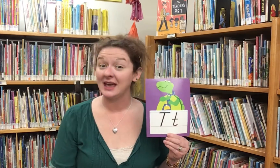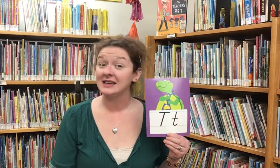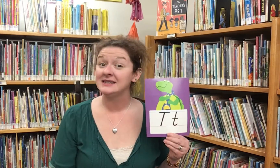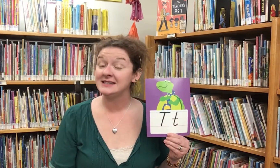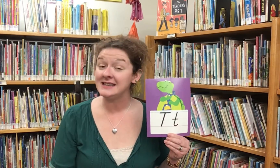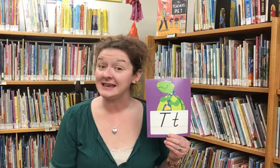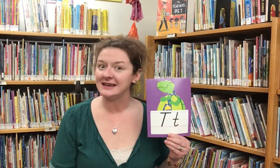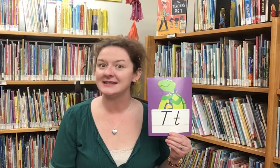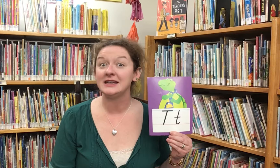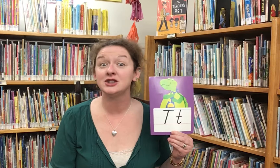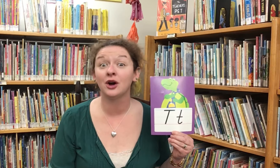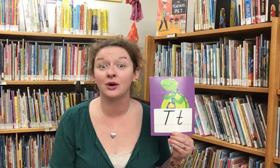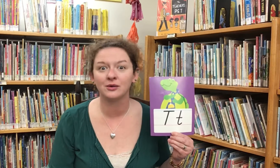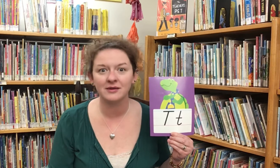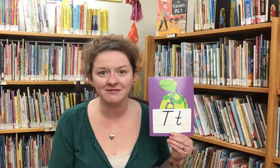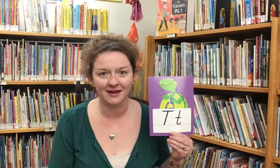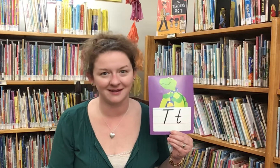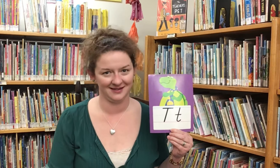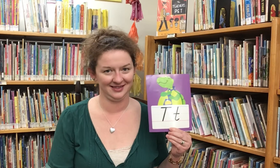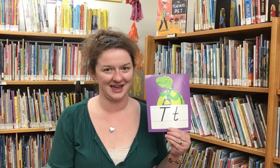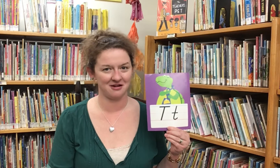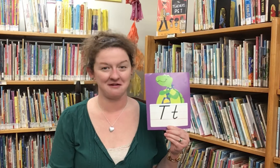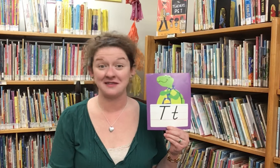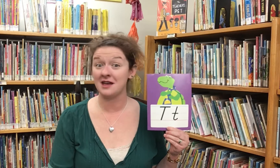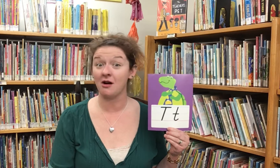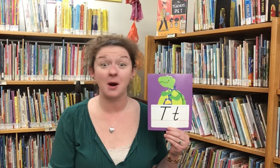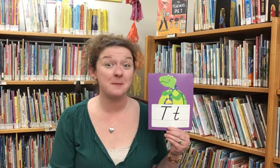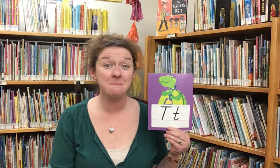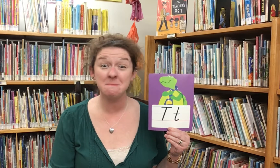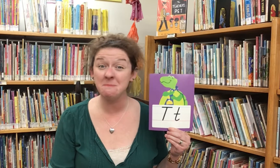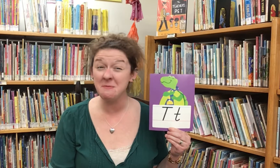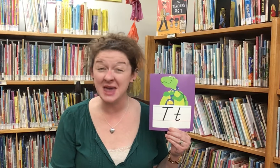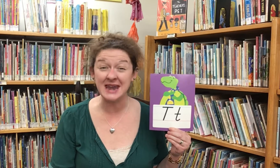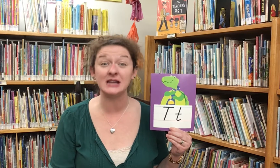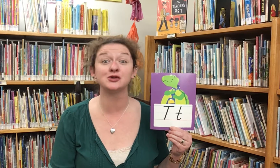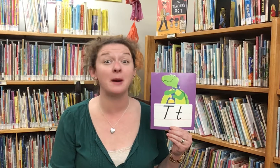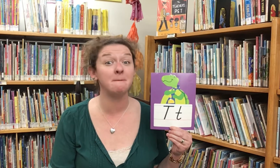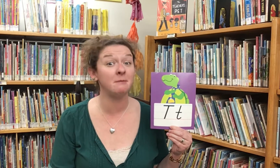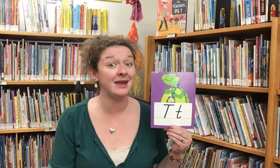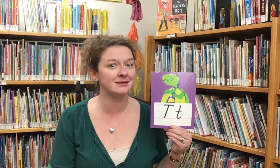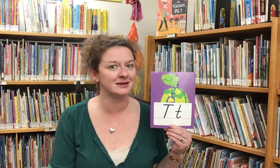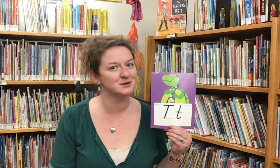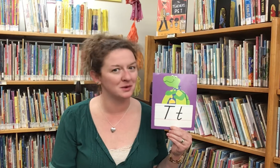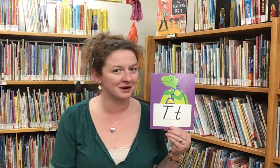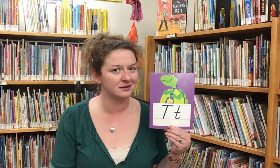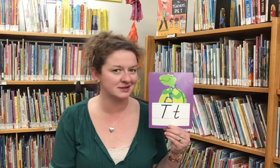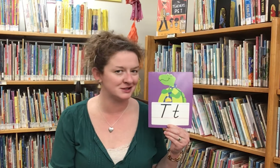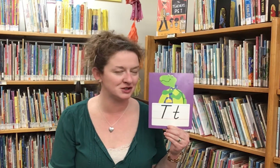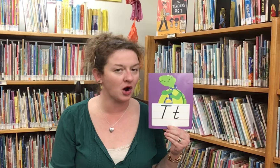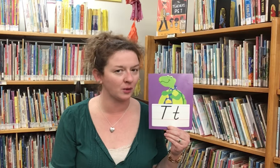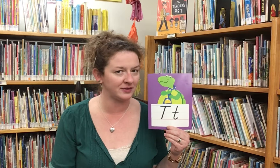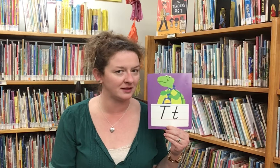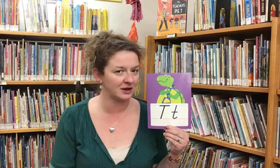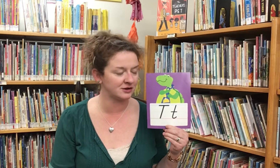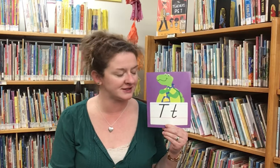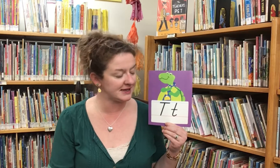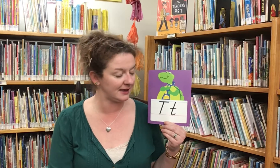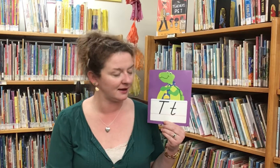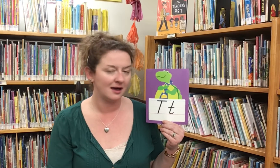T is a terrific letter, and there are many tremendous words that start with the letter T.